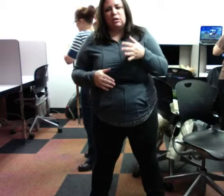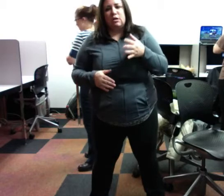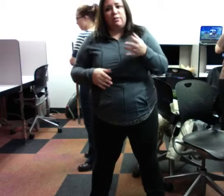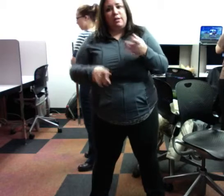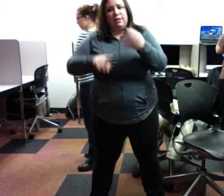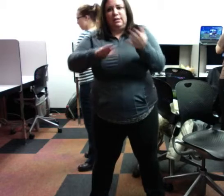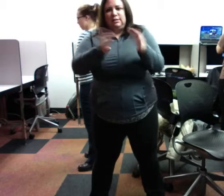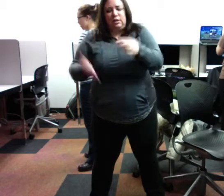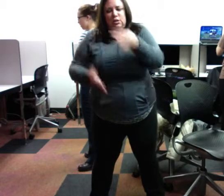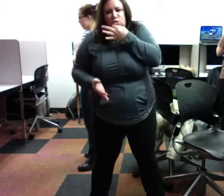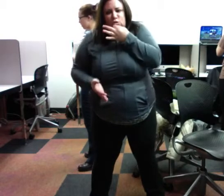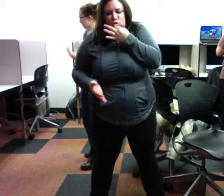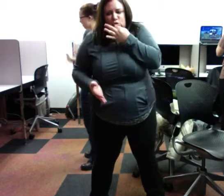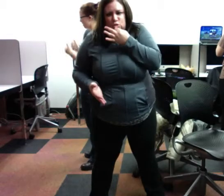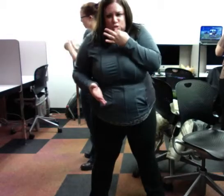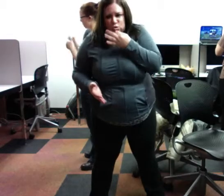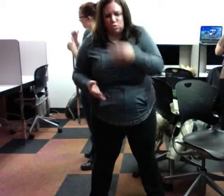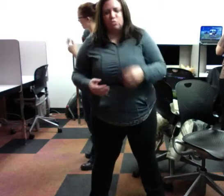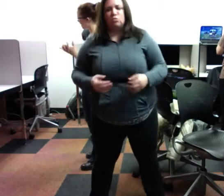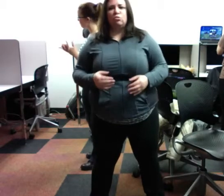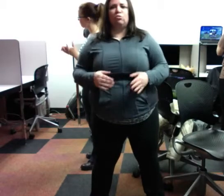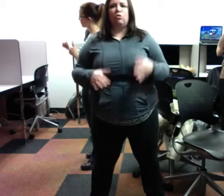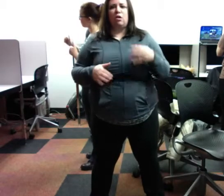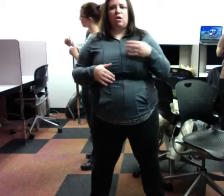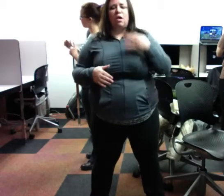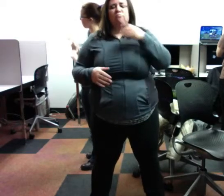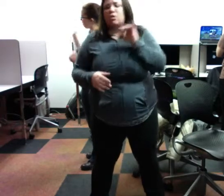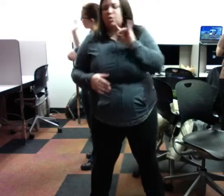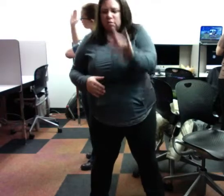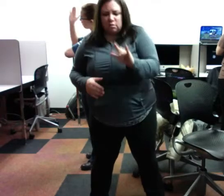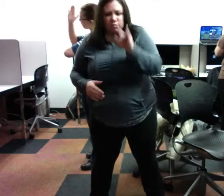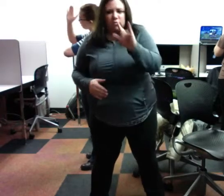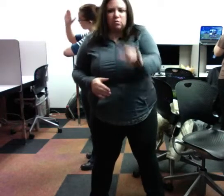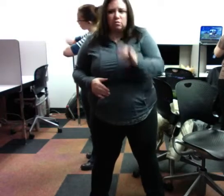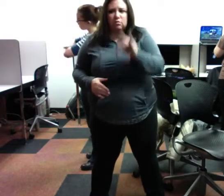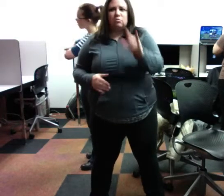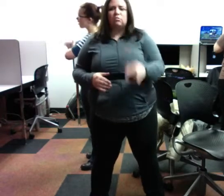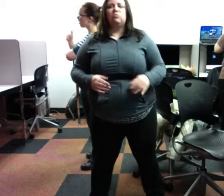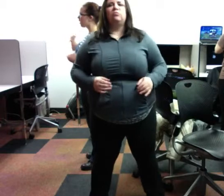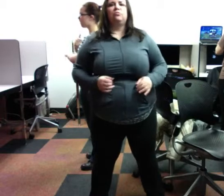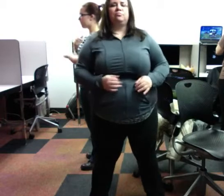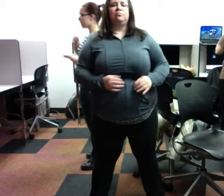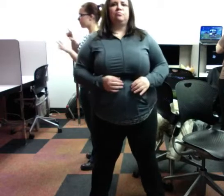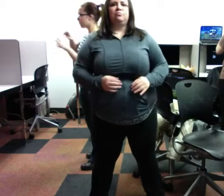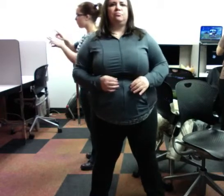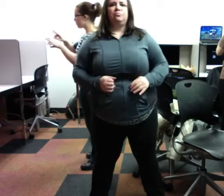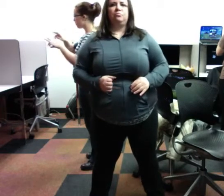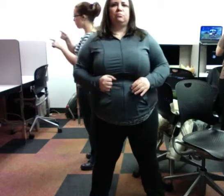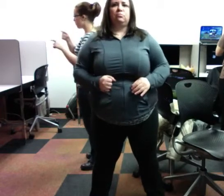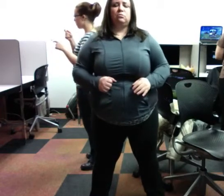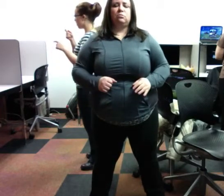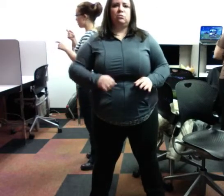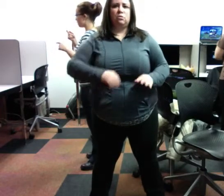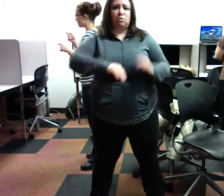I lived with that diagnosis all day. Later that evening, I had a biopsy where they stuck an endoscope down my throat, through